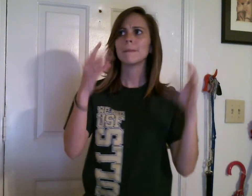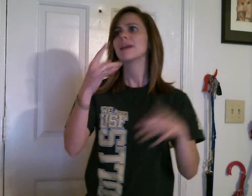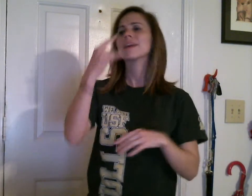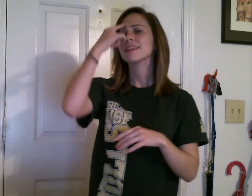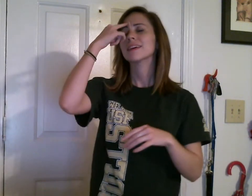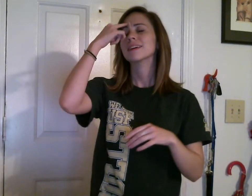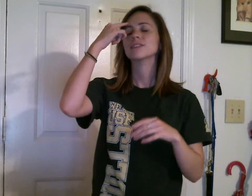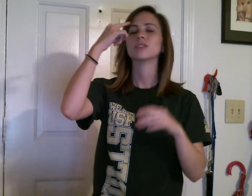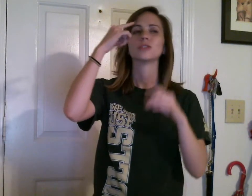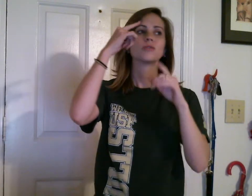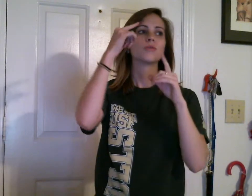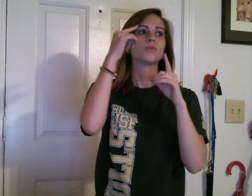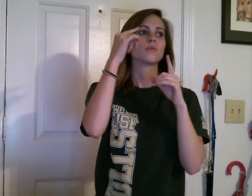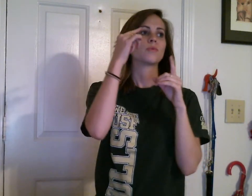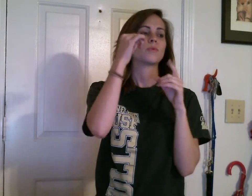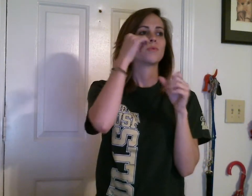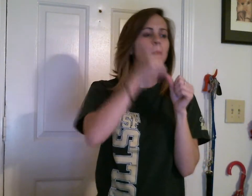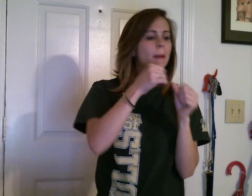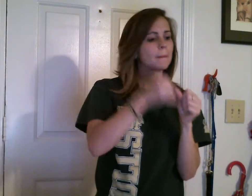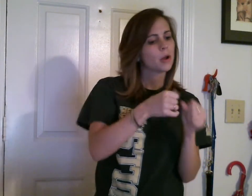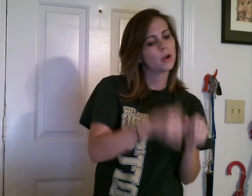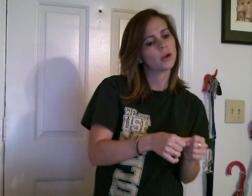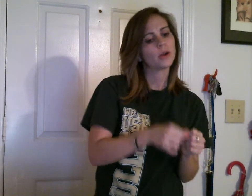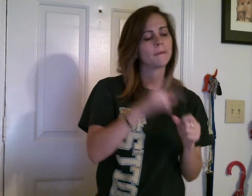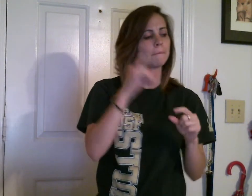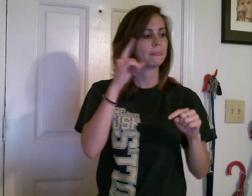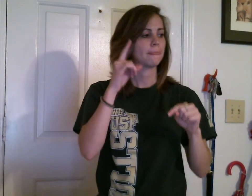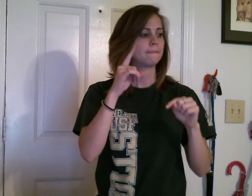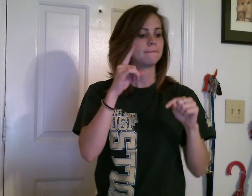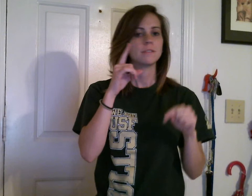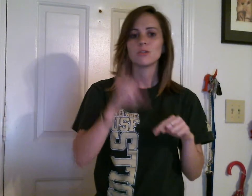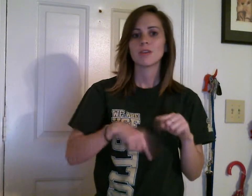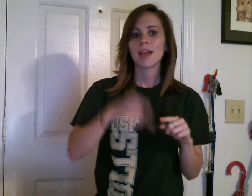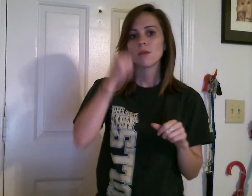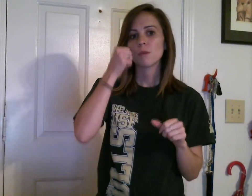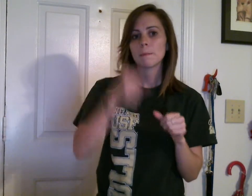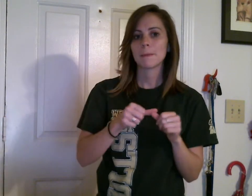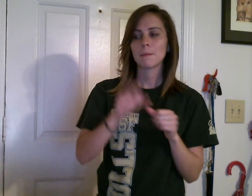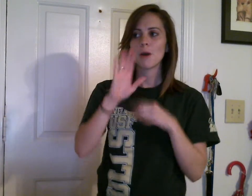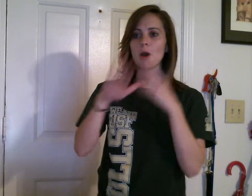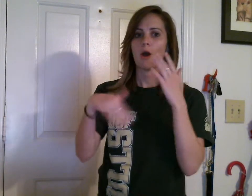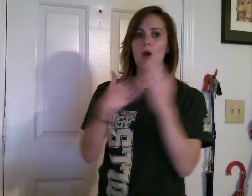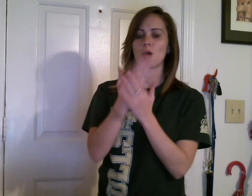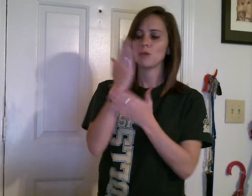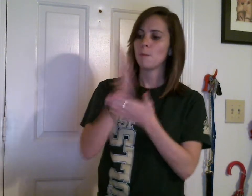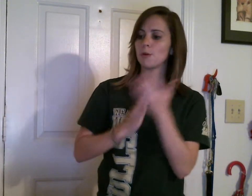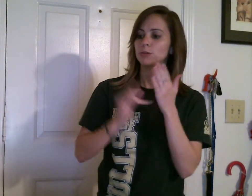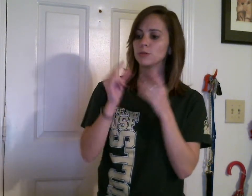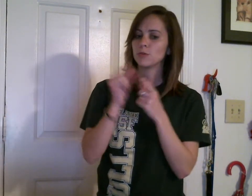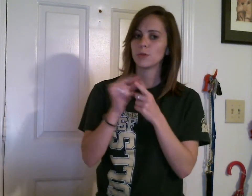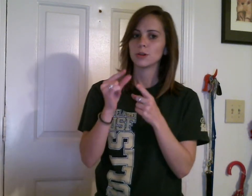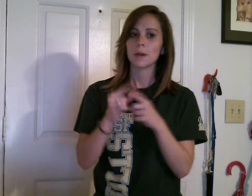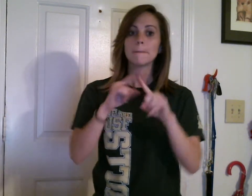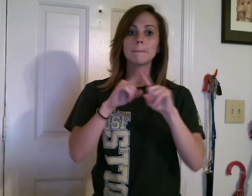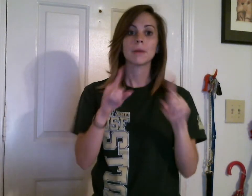every single word in a language, but you can understand how to read the language. So that's basically what I'm going to do. Is I'm going to give you a way to